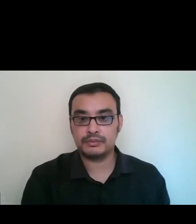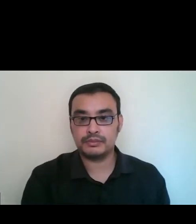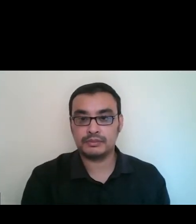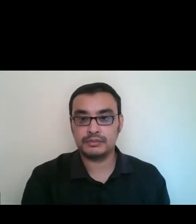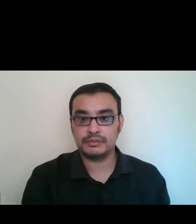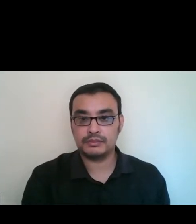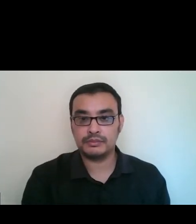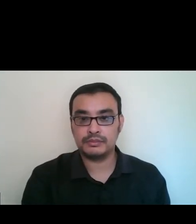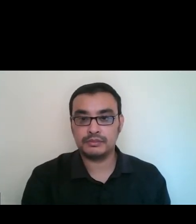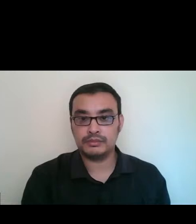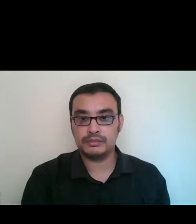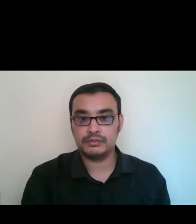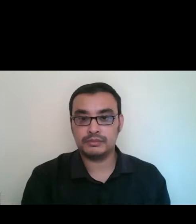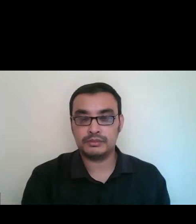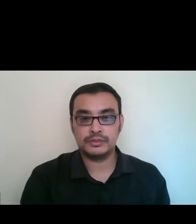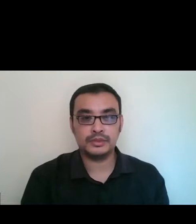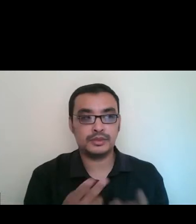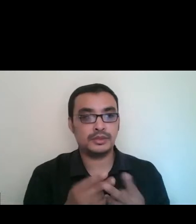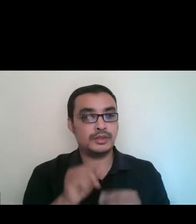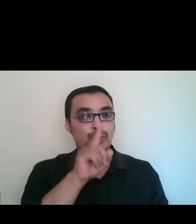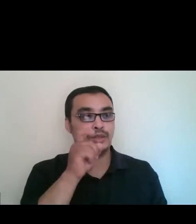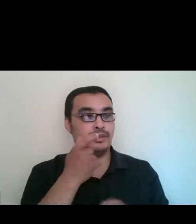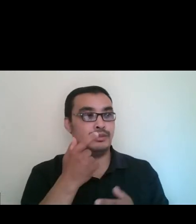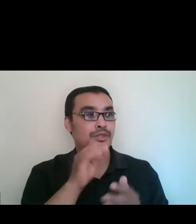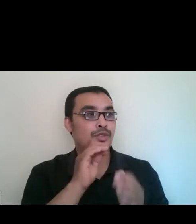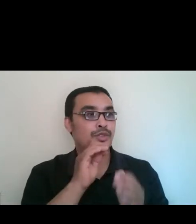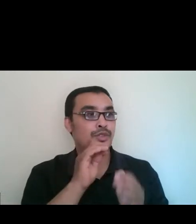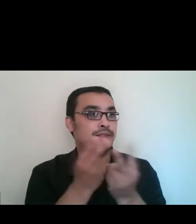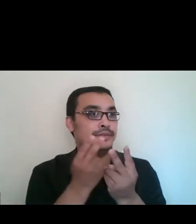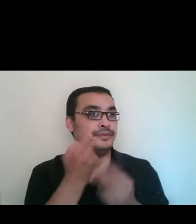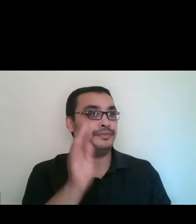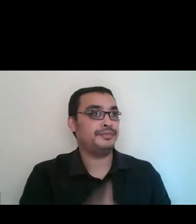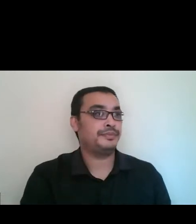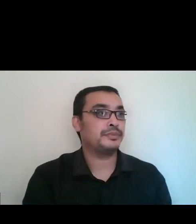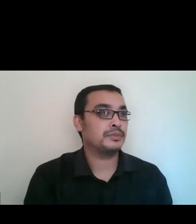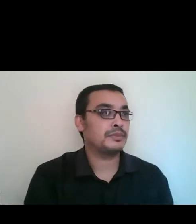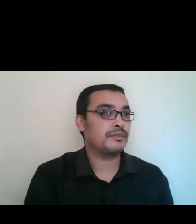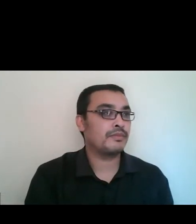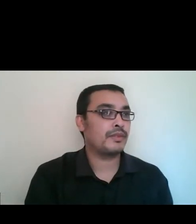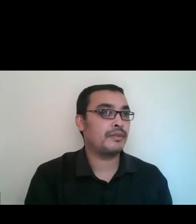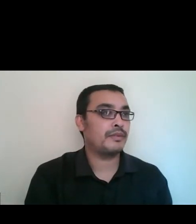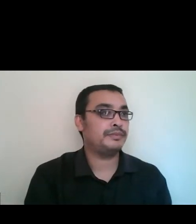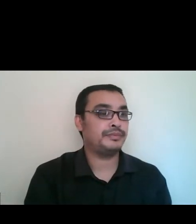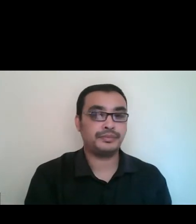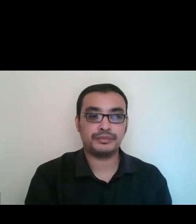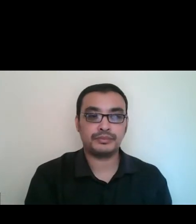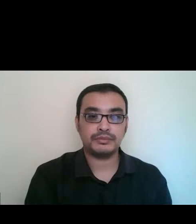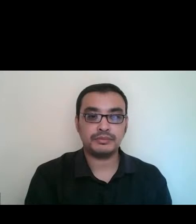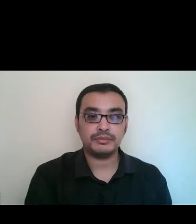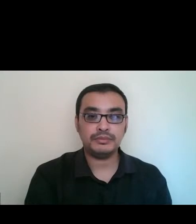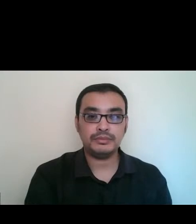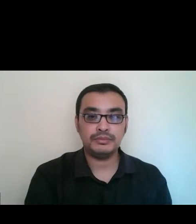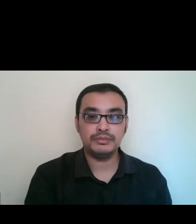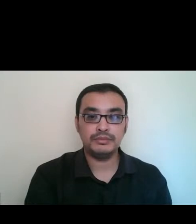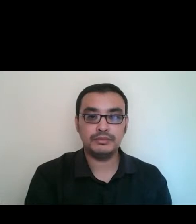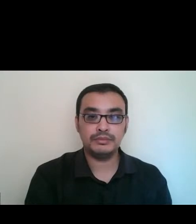a comment, not just a question. It's an open floor for you.